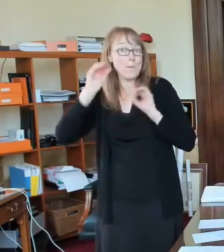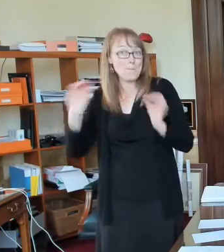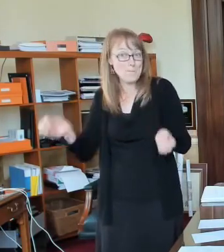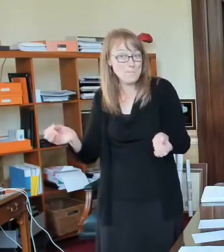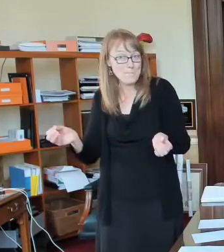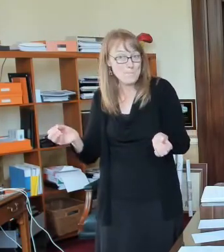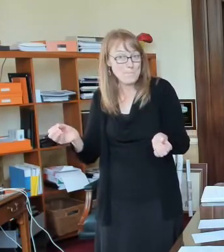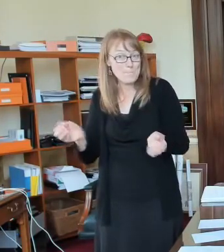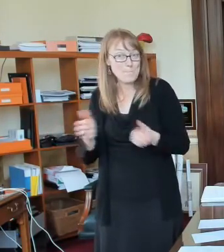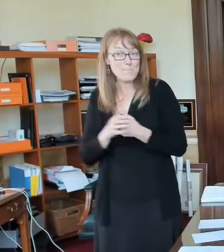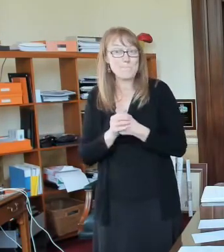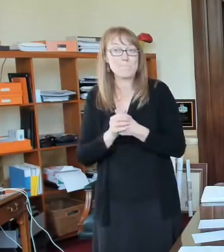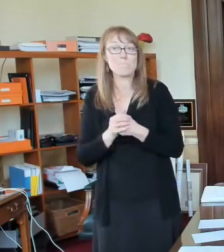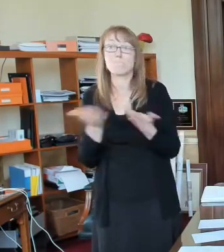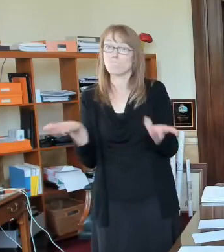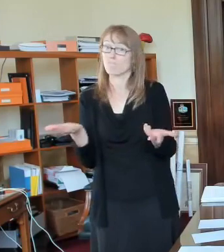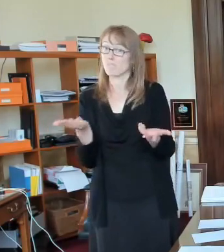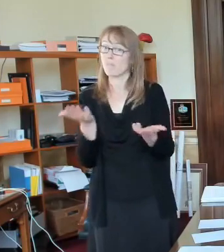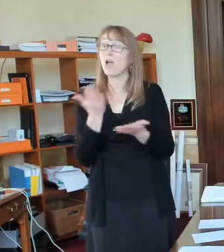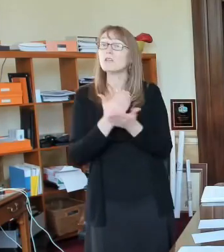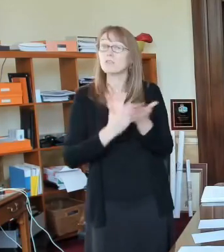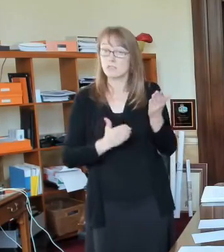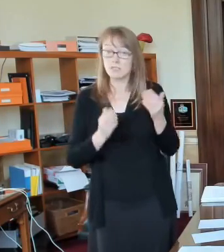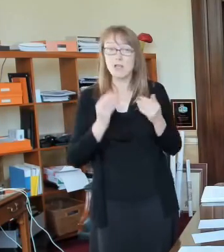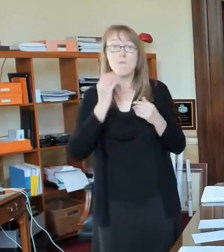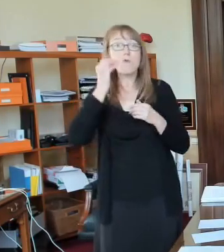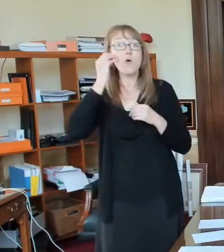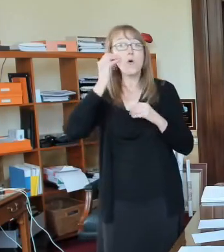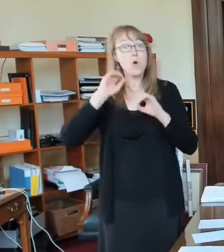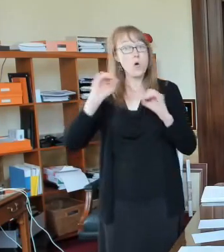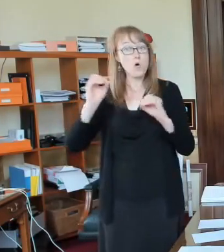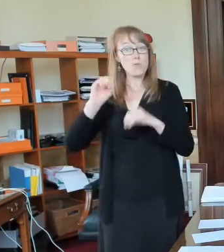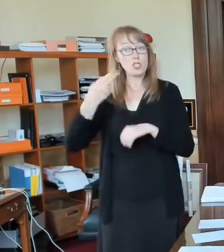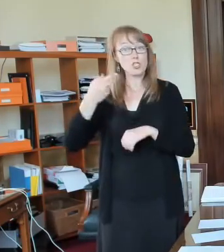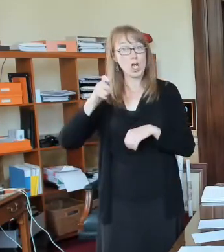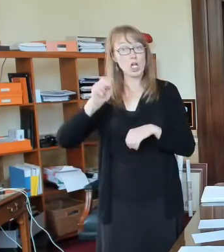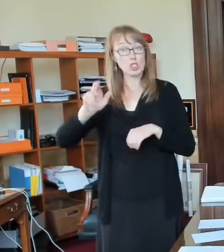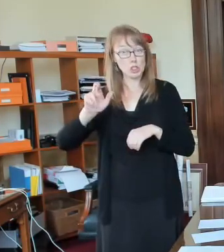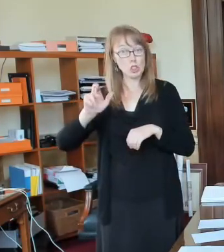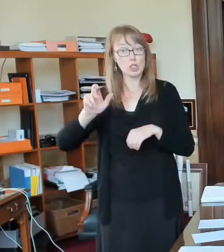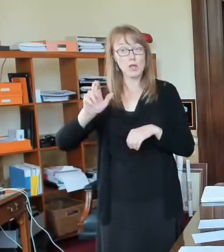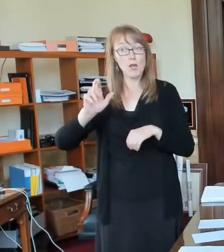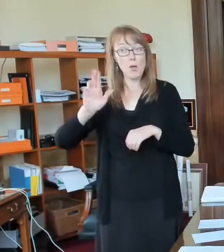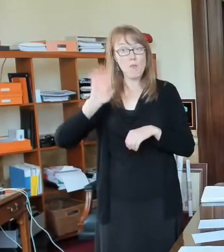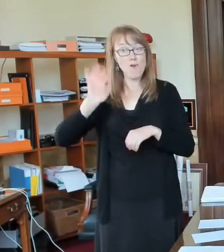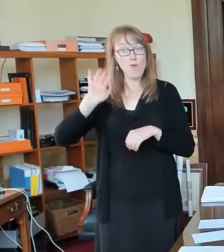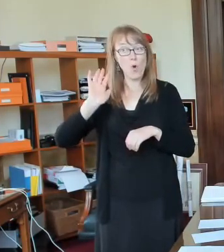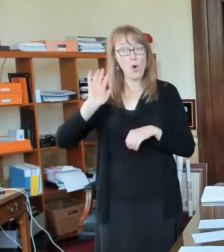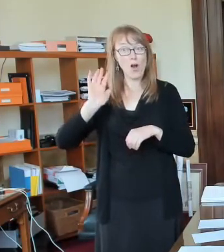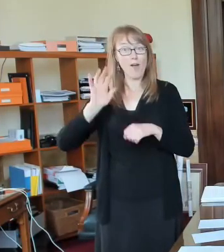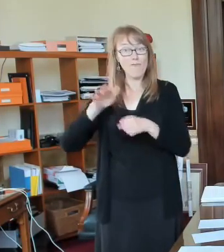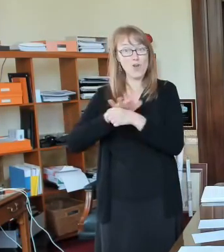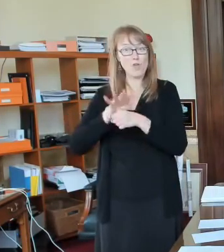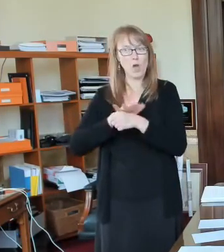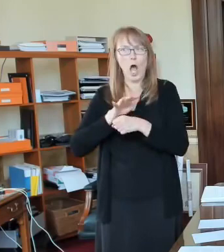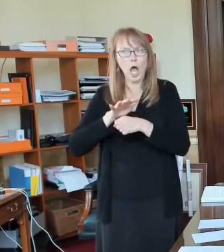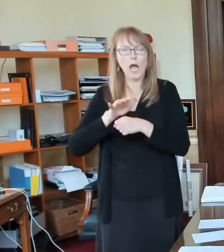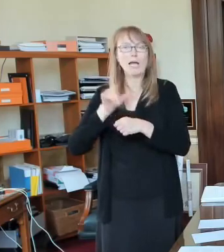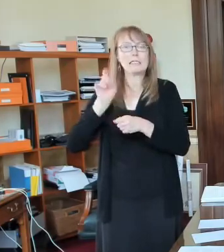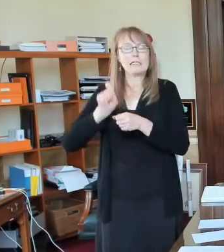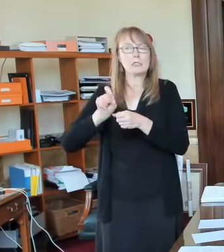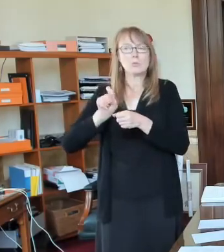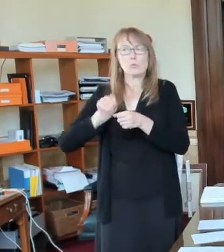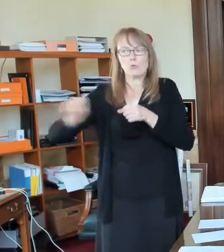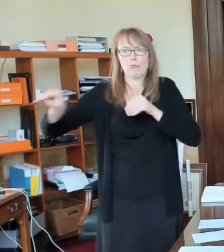during COVID because they needed to get people further apart. So it's a complex situation here, but we are